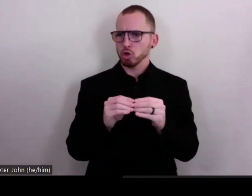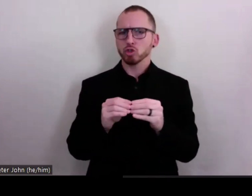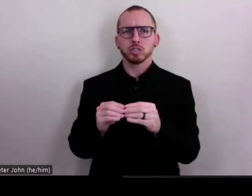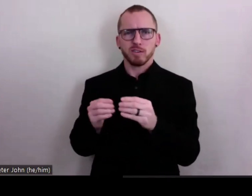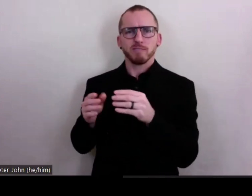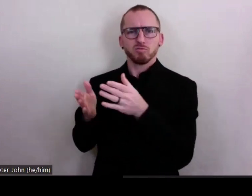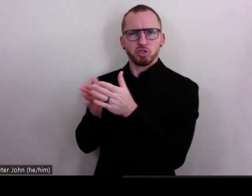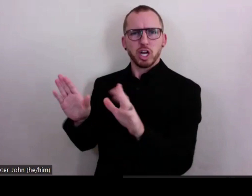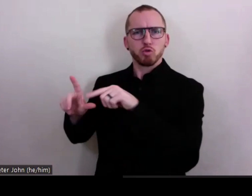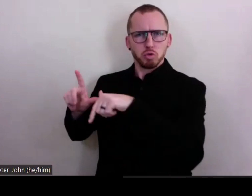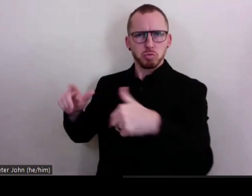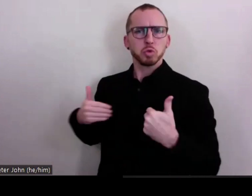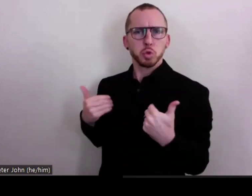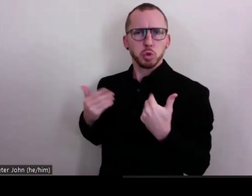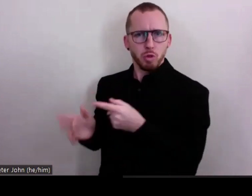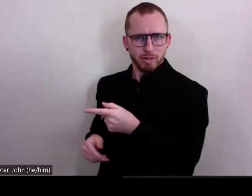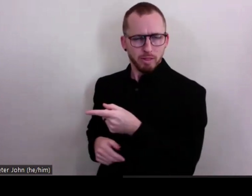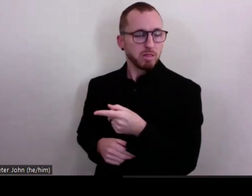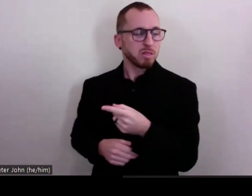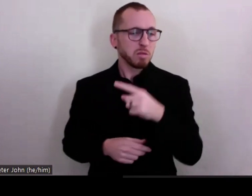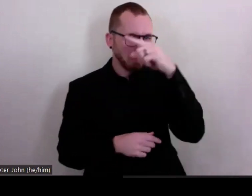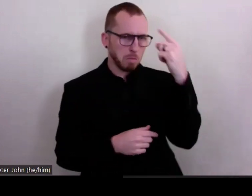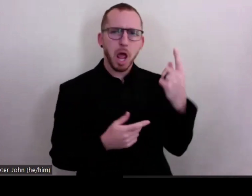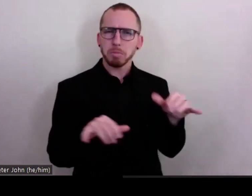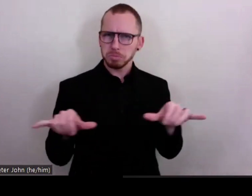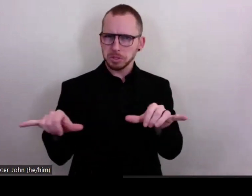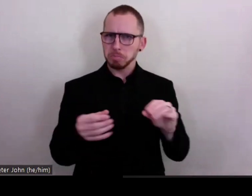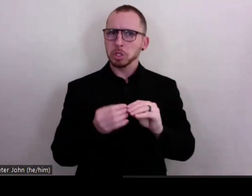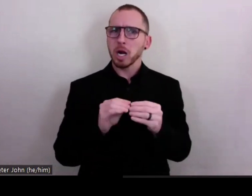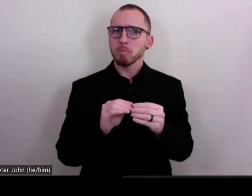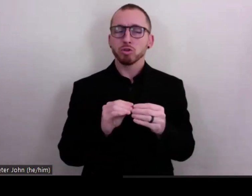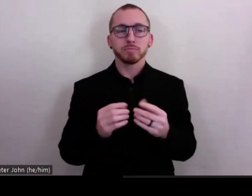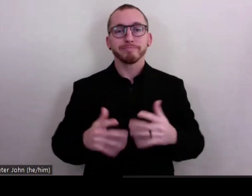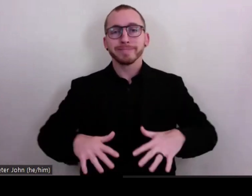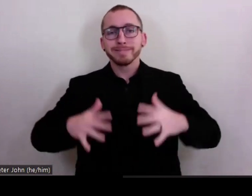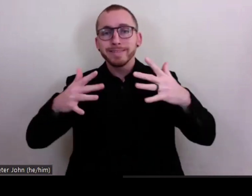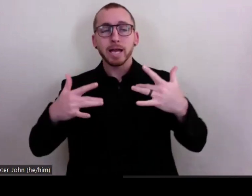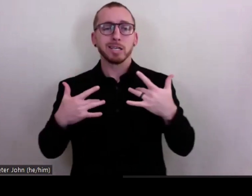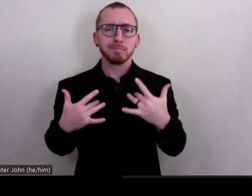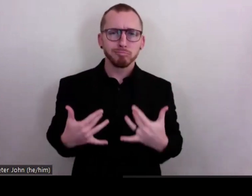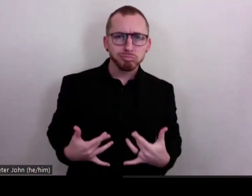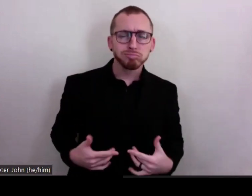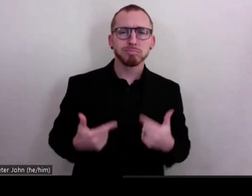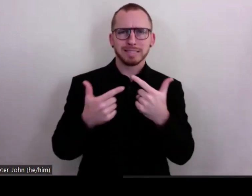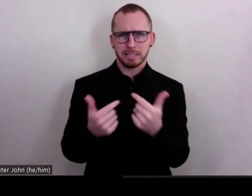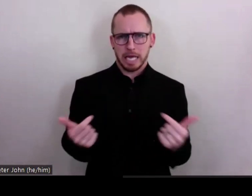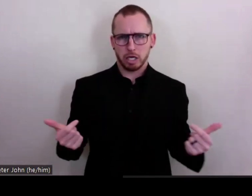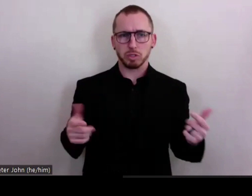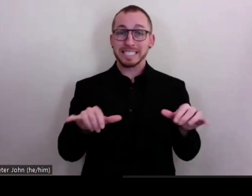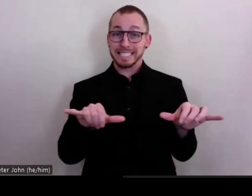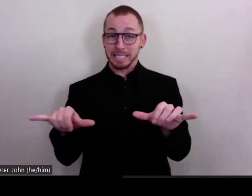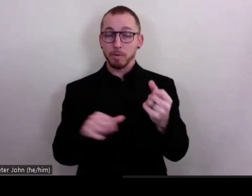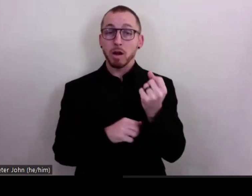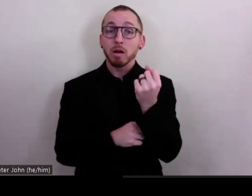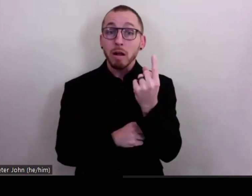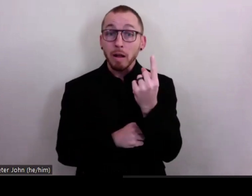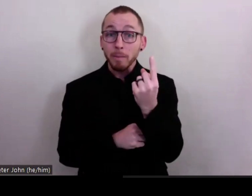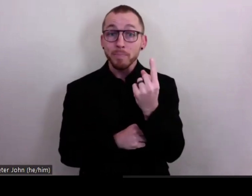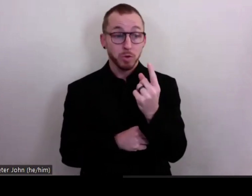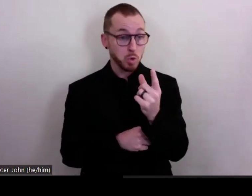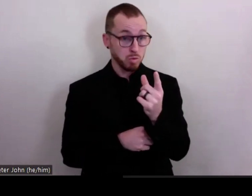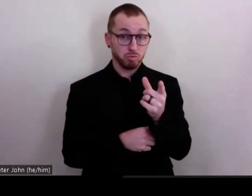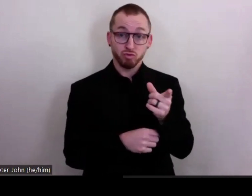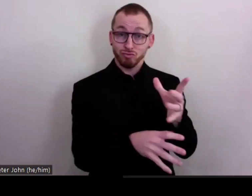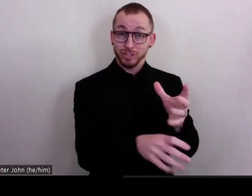of other versions of anxiety, et cetera, they are significantly less